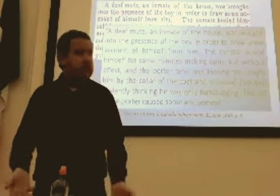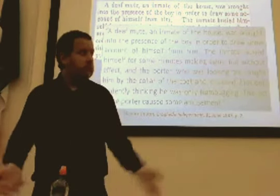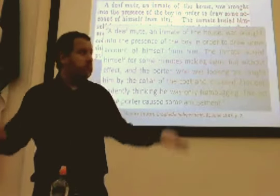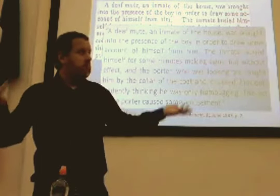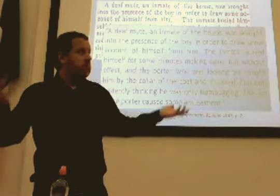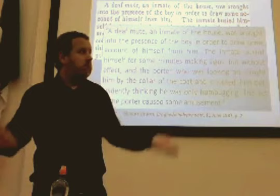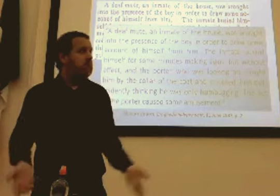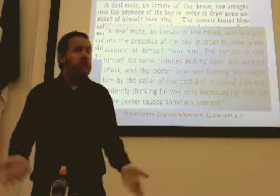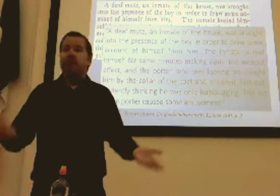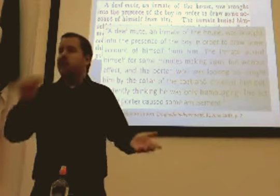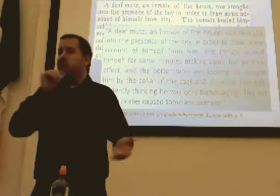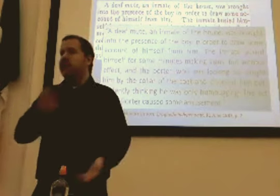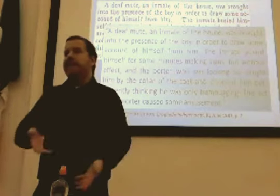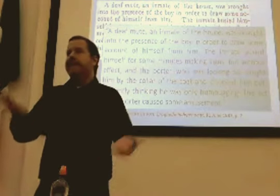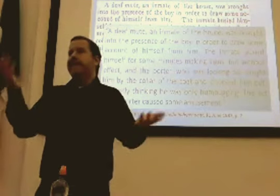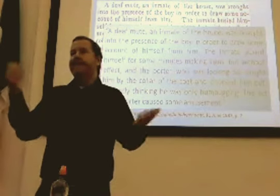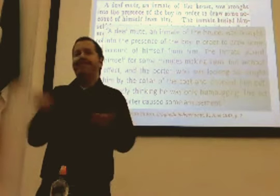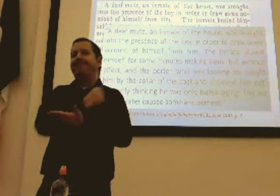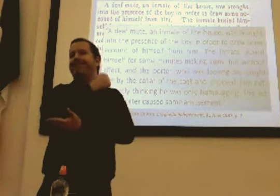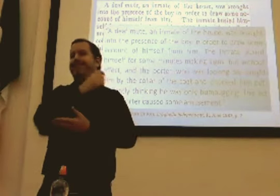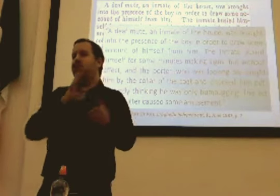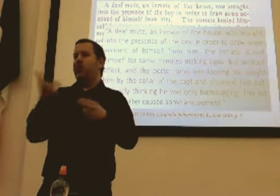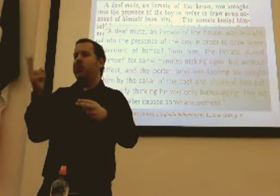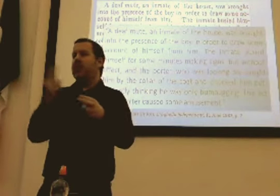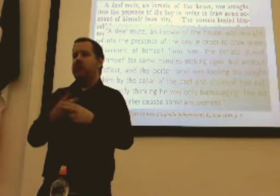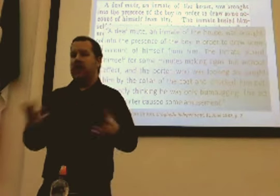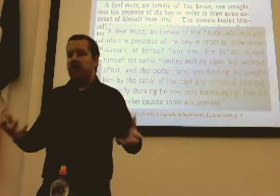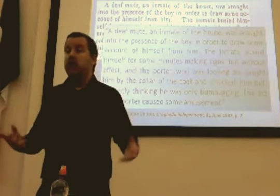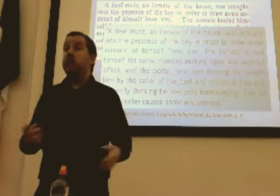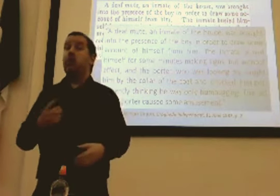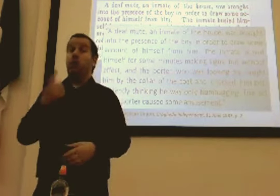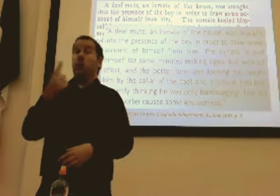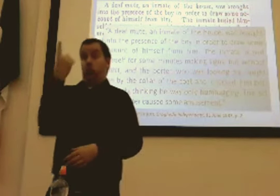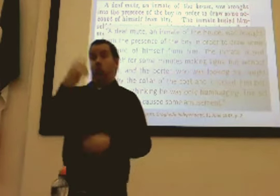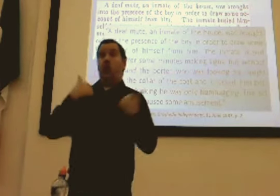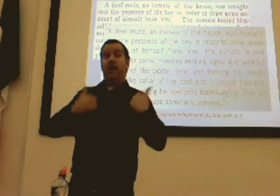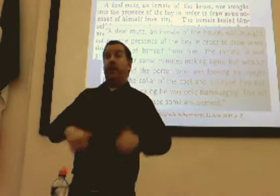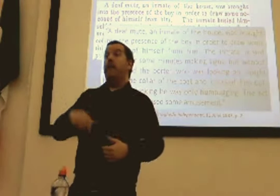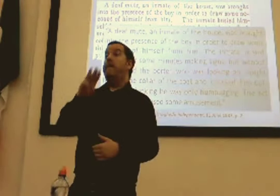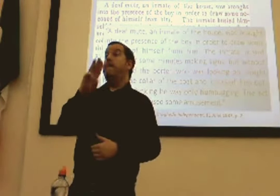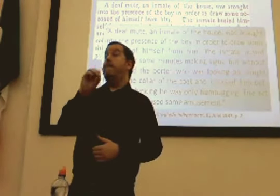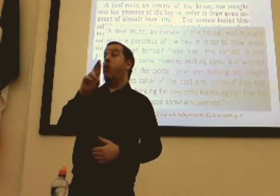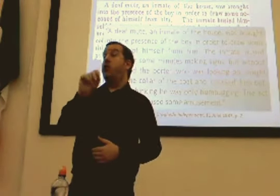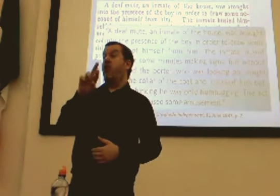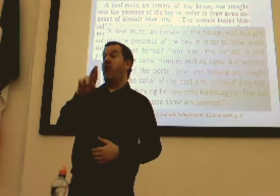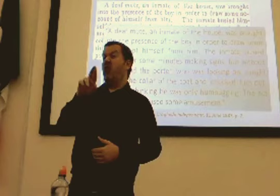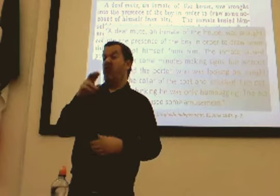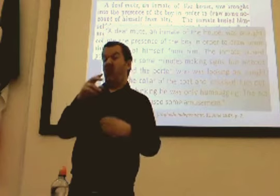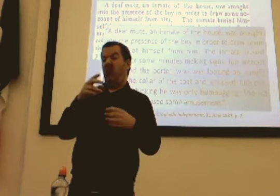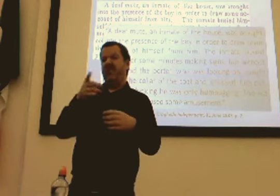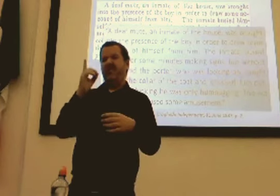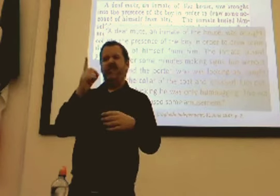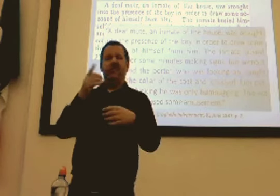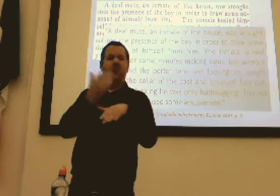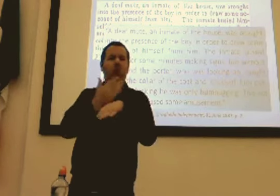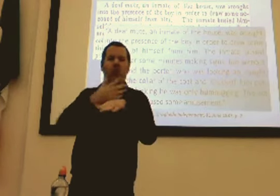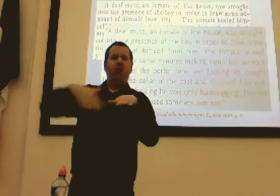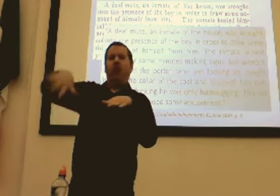ways, but nothing seemed to be going through. So it didn't seem to work out. And then there was a person